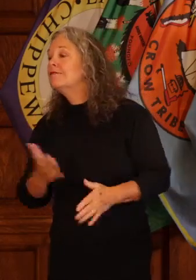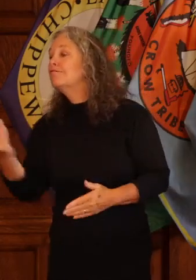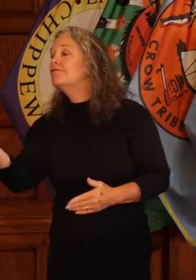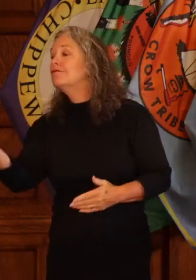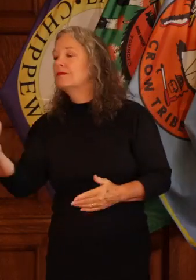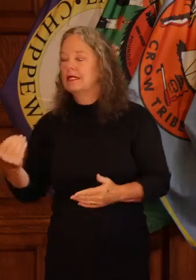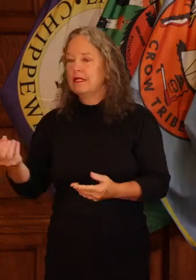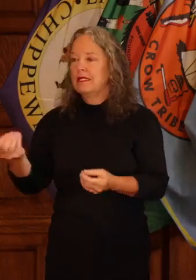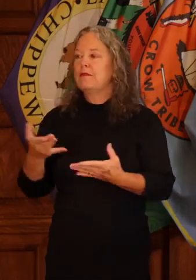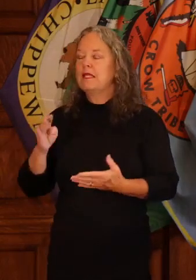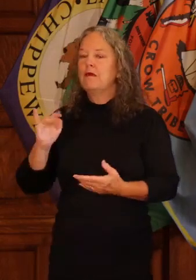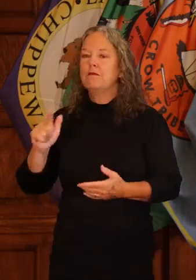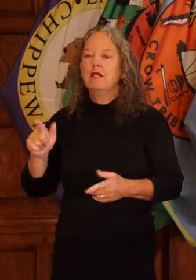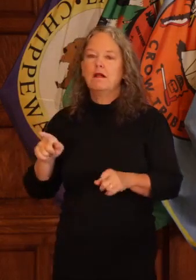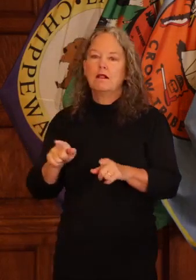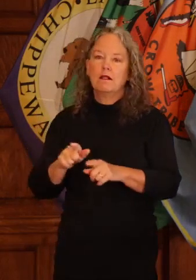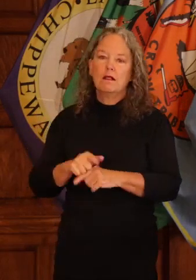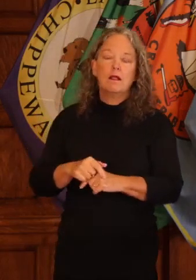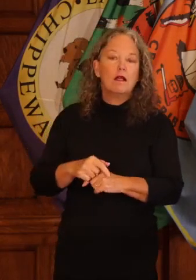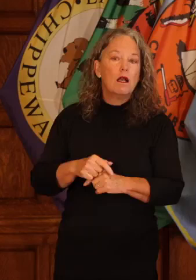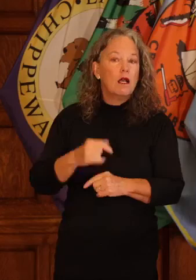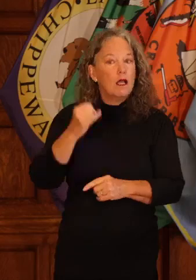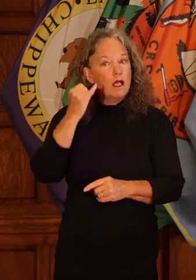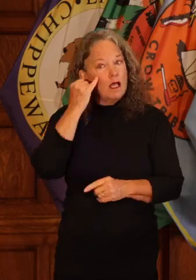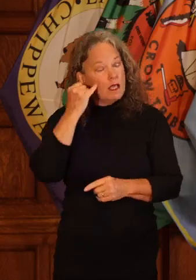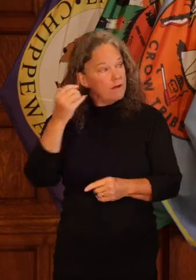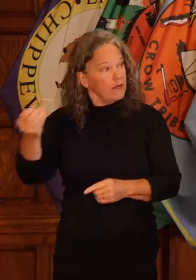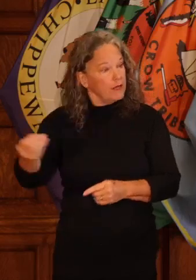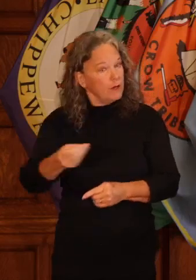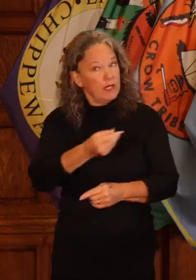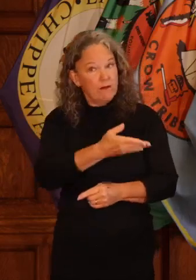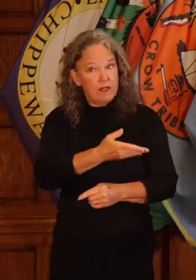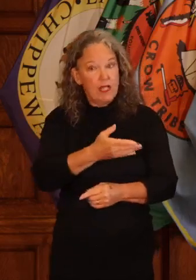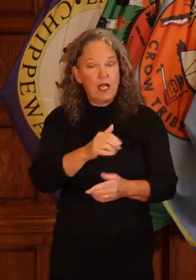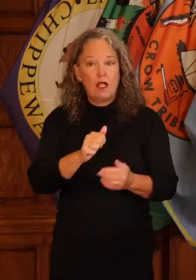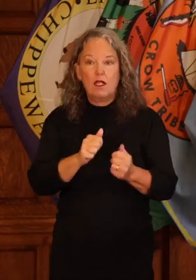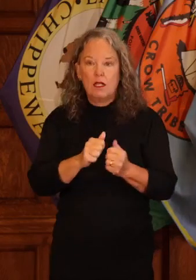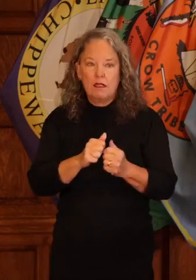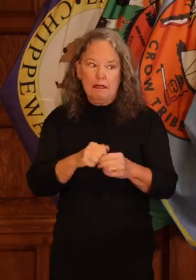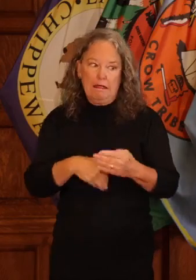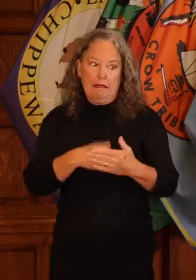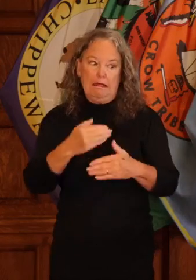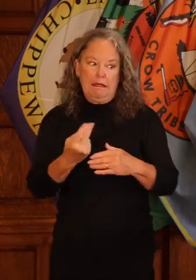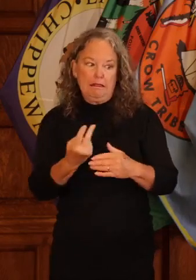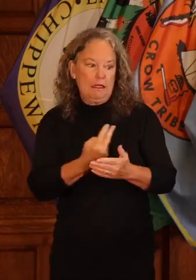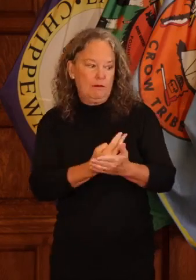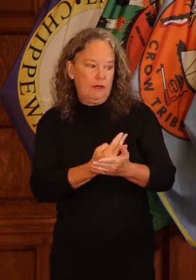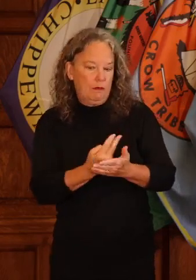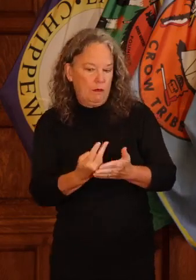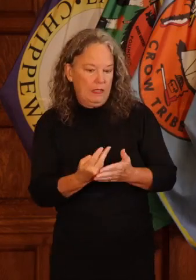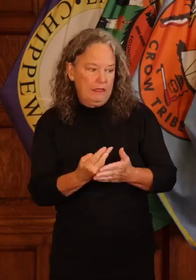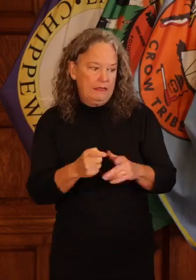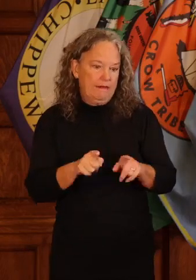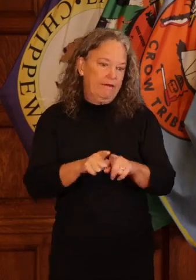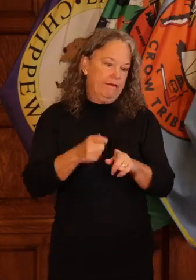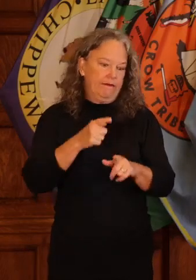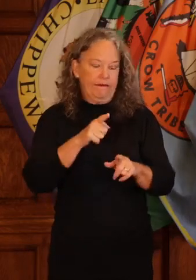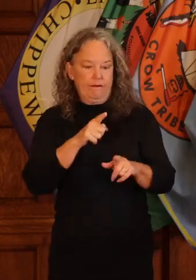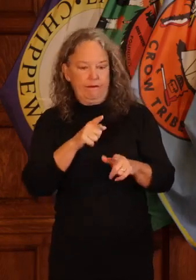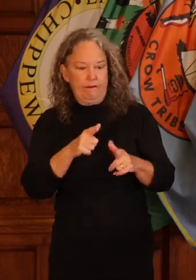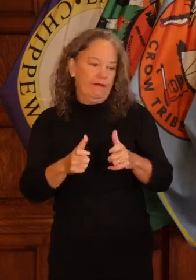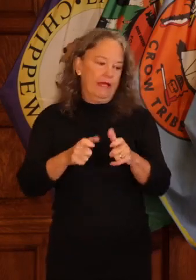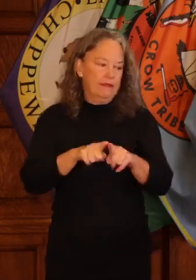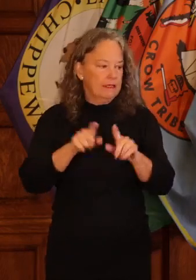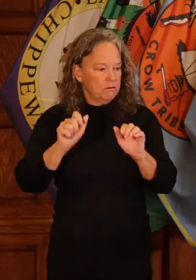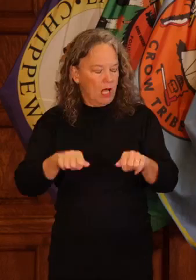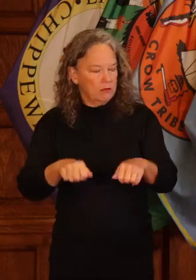soon as possible. So if they were to follow up, if they were to meet with that within the next couple of weeks, probably the fastest possible time frame you can imagine it